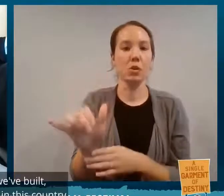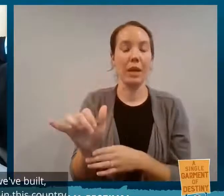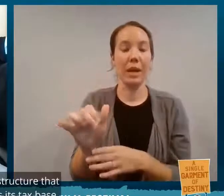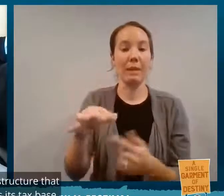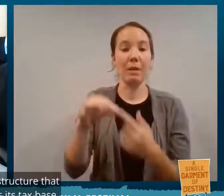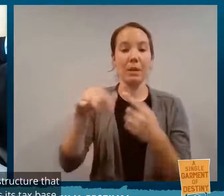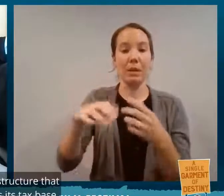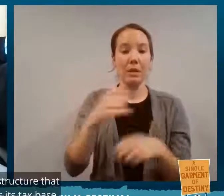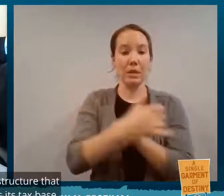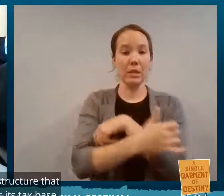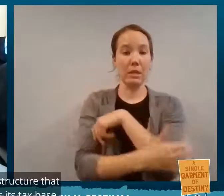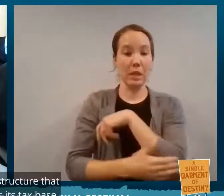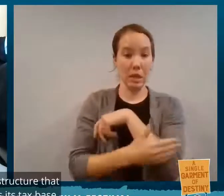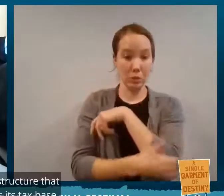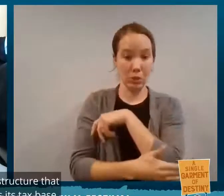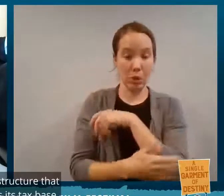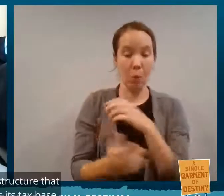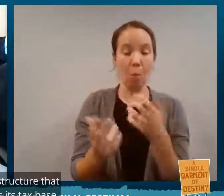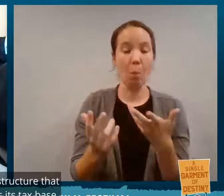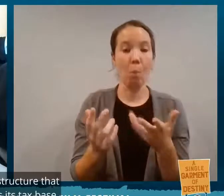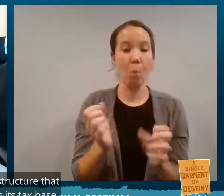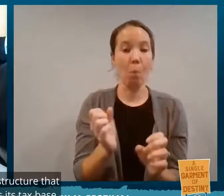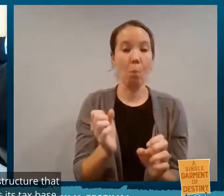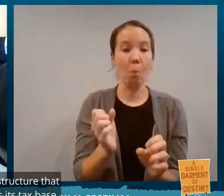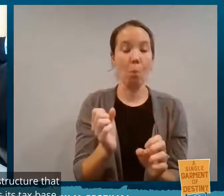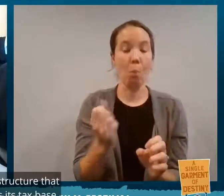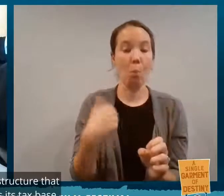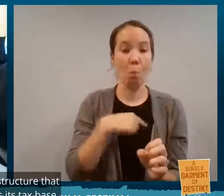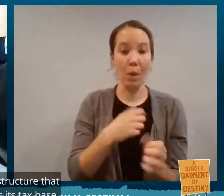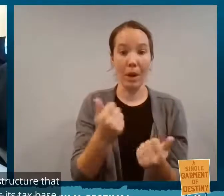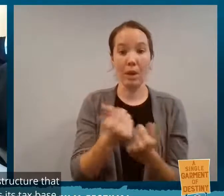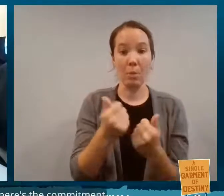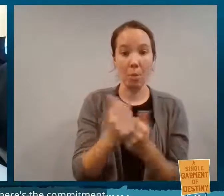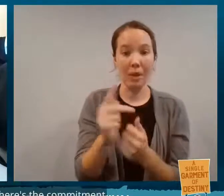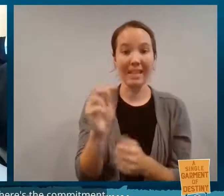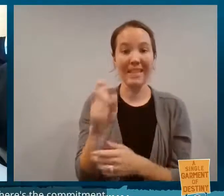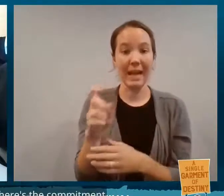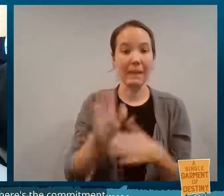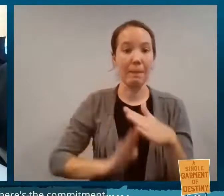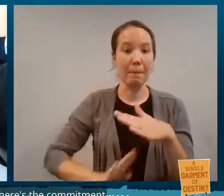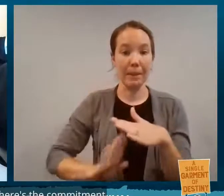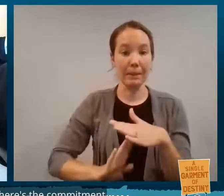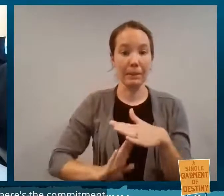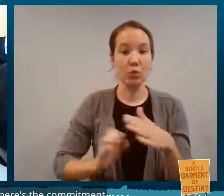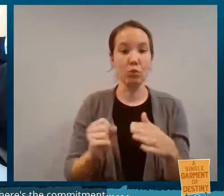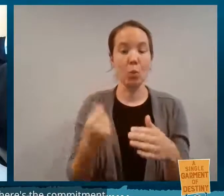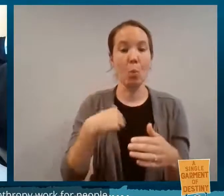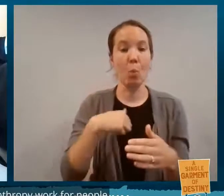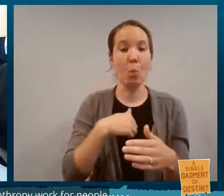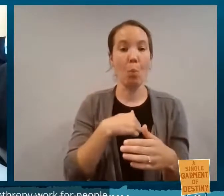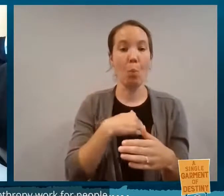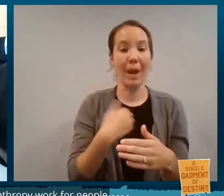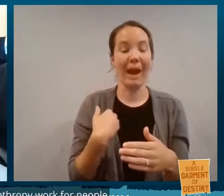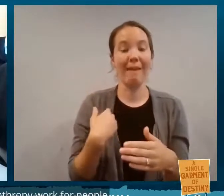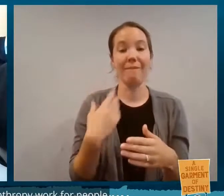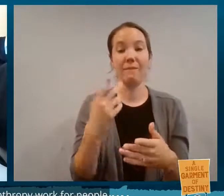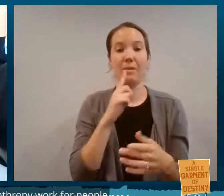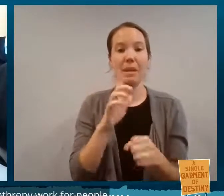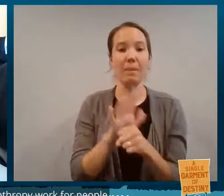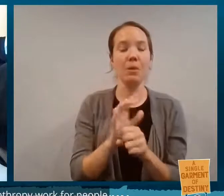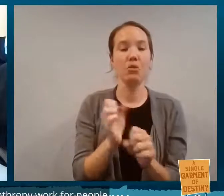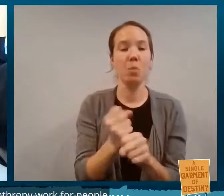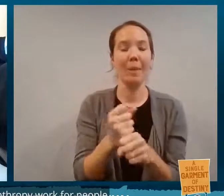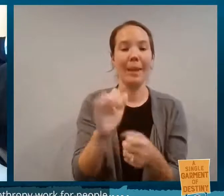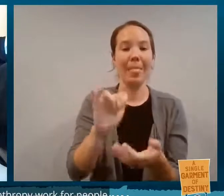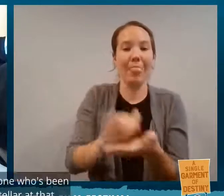this country, an infrastructure that supports its tax base, and so therefore there's the commitment to make that philanthropy